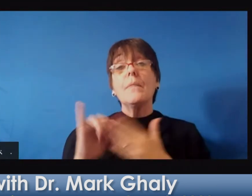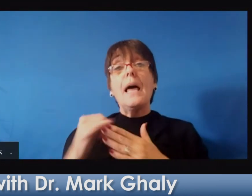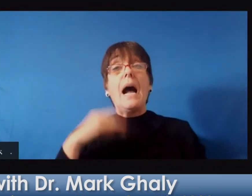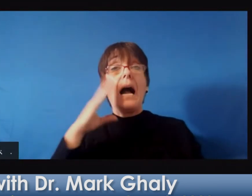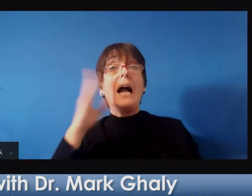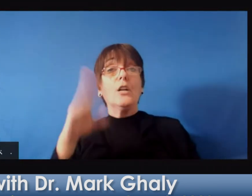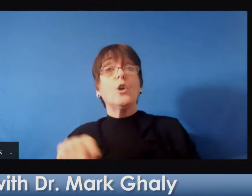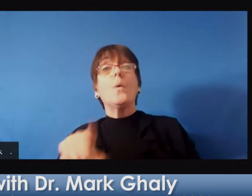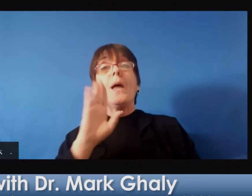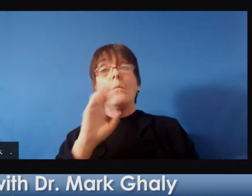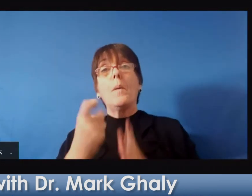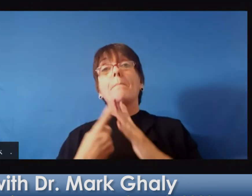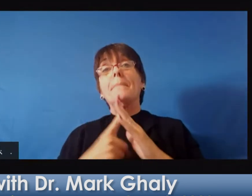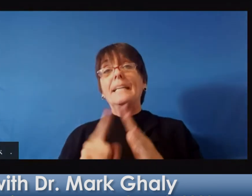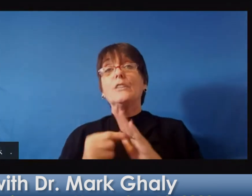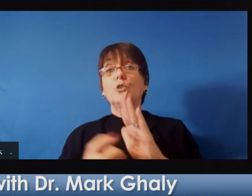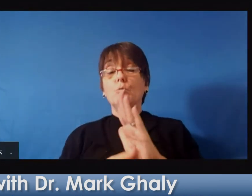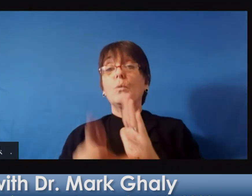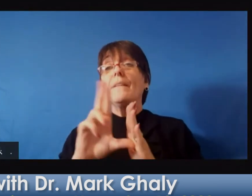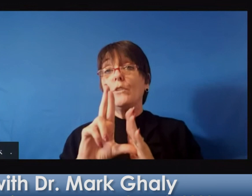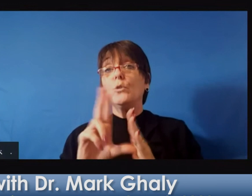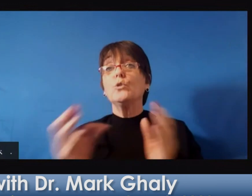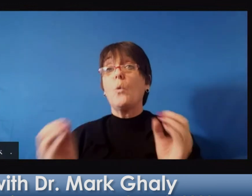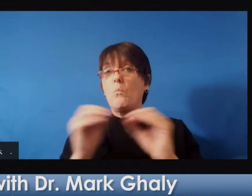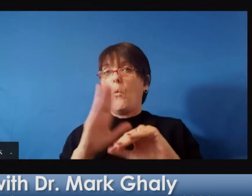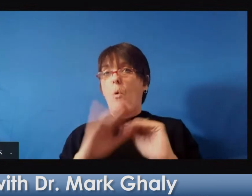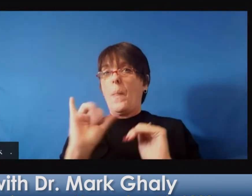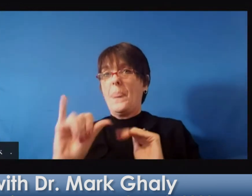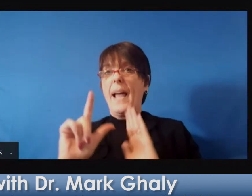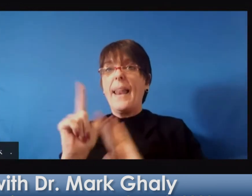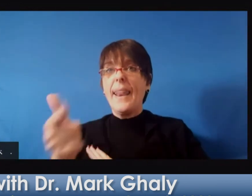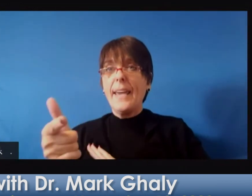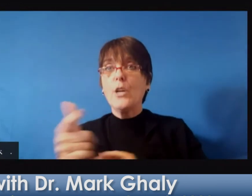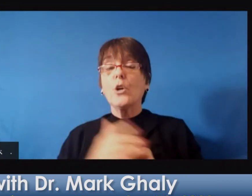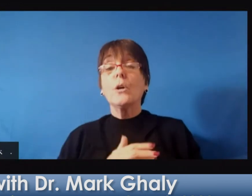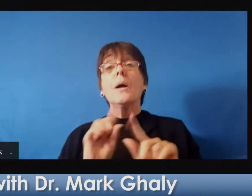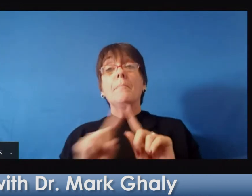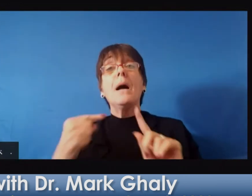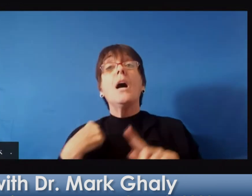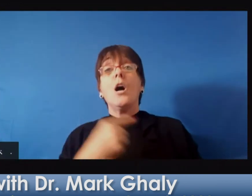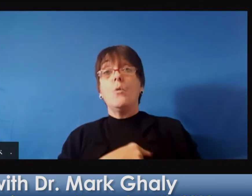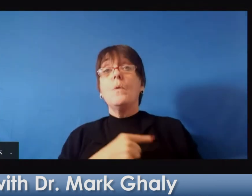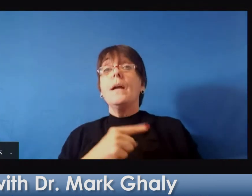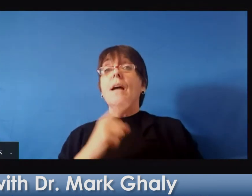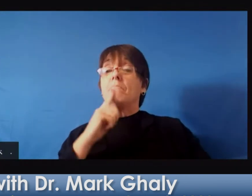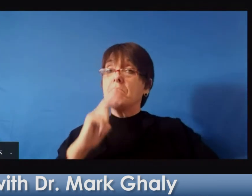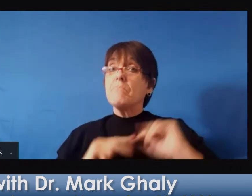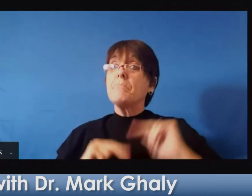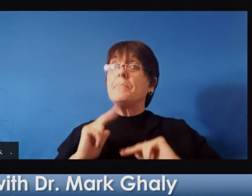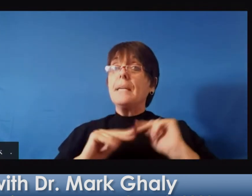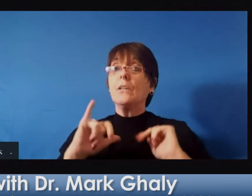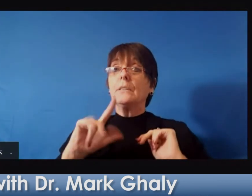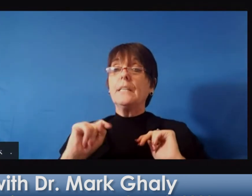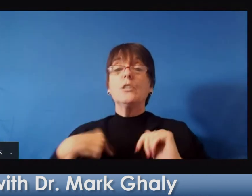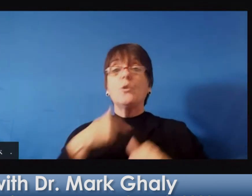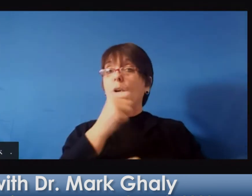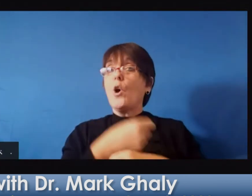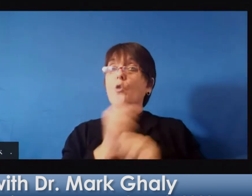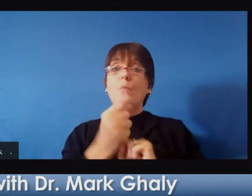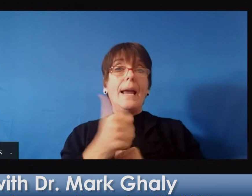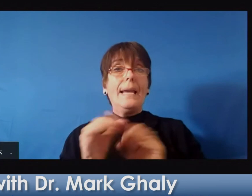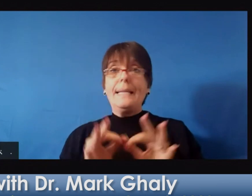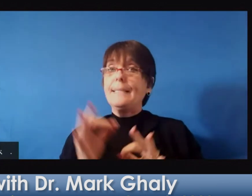that they will begin to review. So more on that later, but certainly we have built it so we don't create any